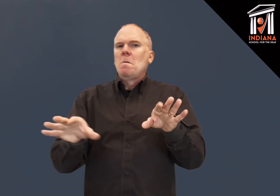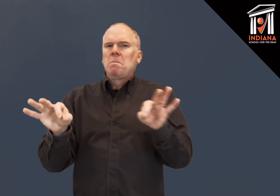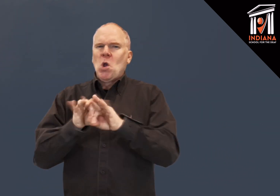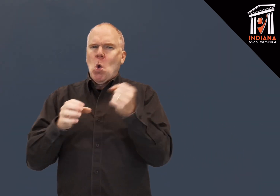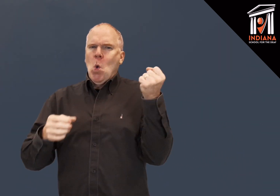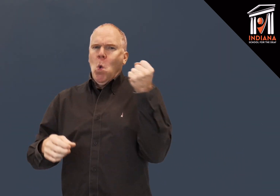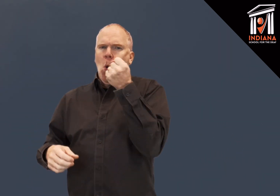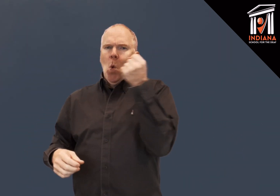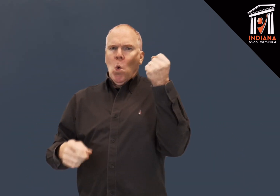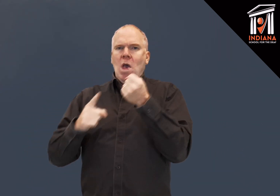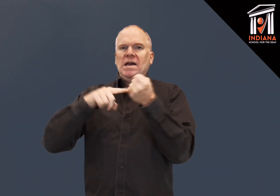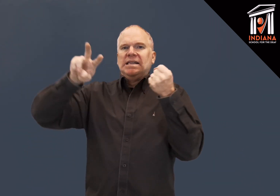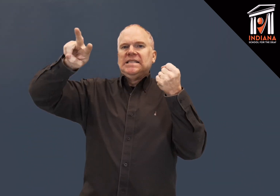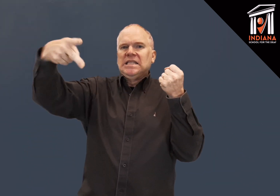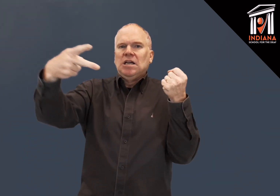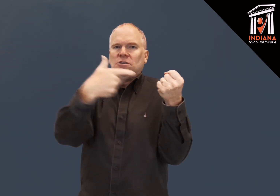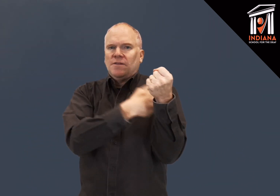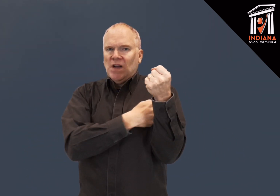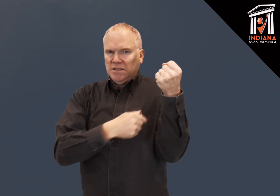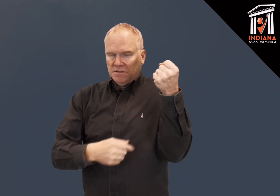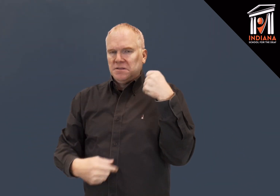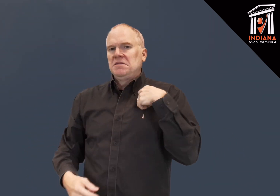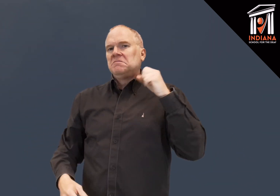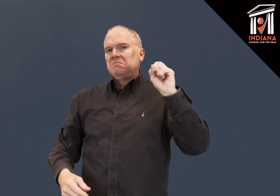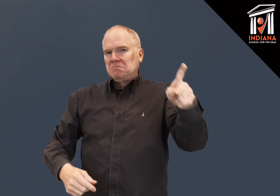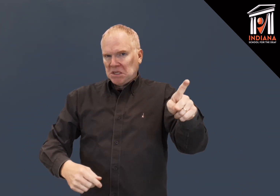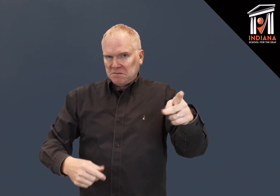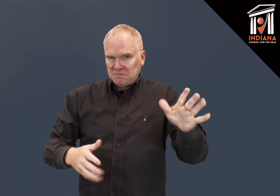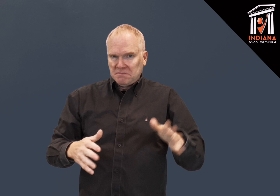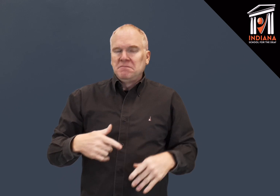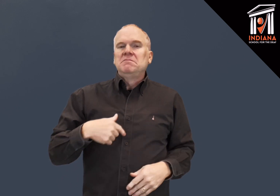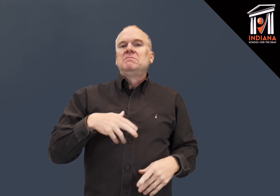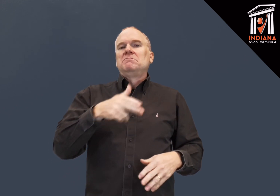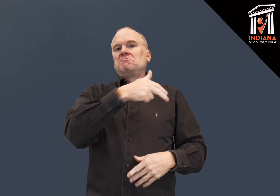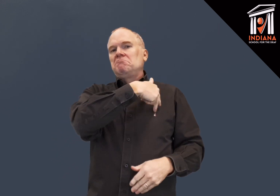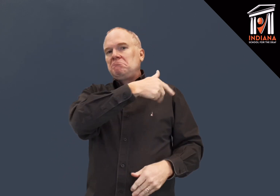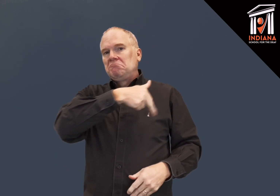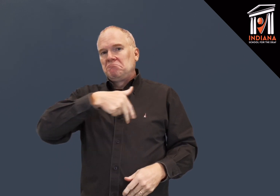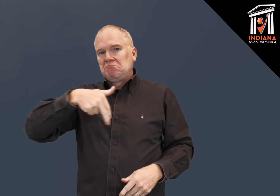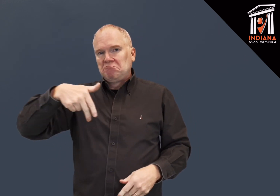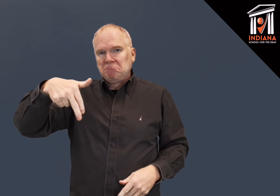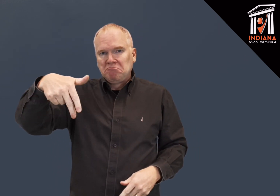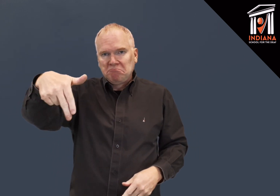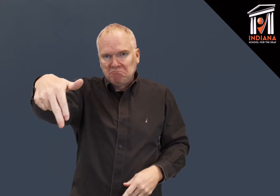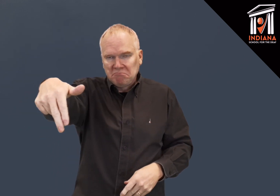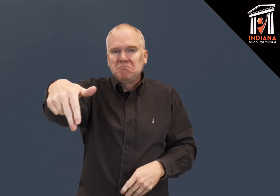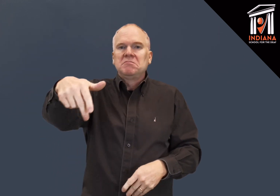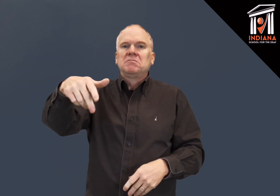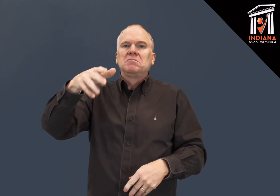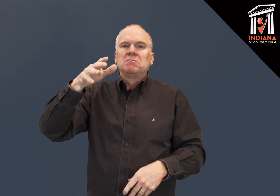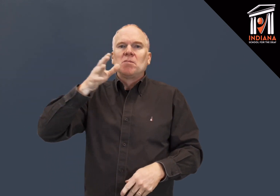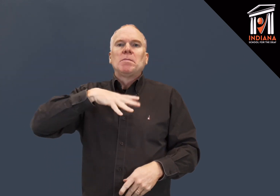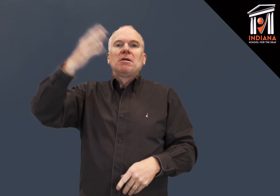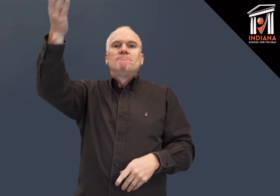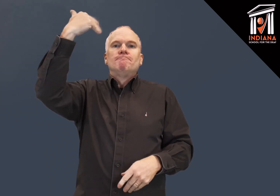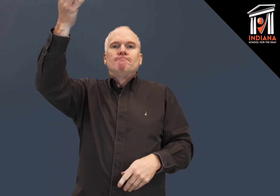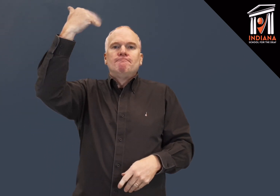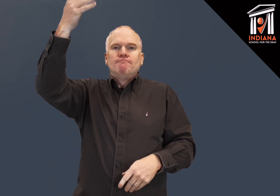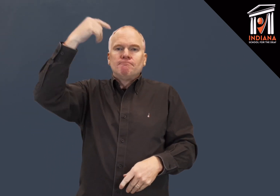Now, what's really important is that you do keep that card until you get the second round of vaccinations, which she explained to me. So then I